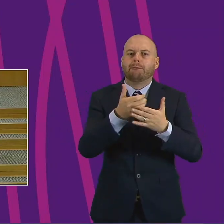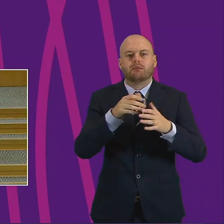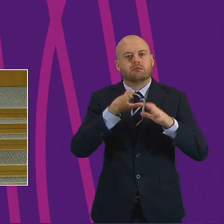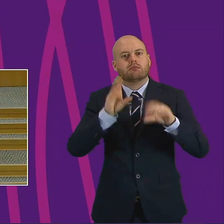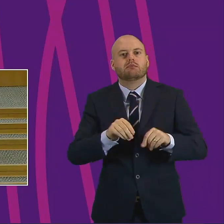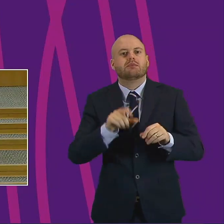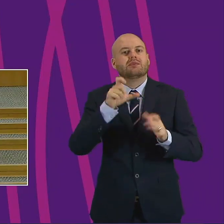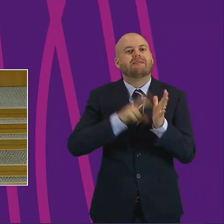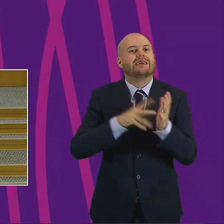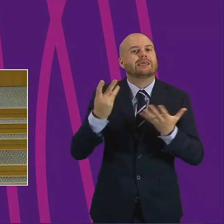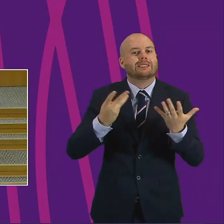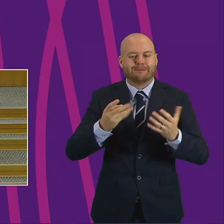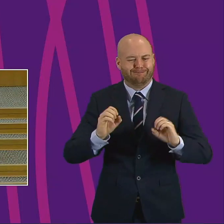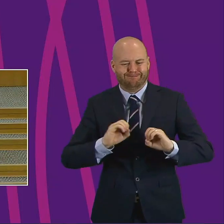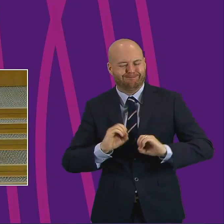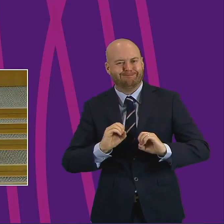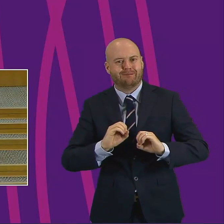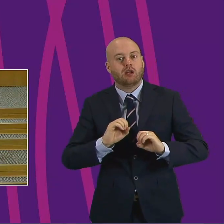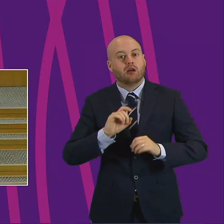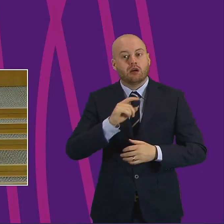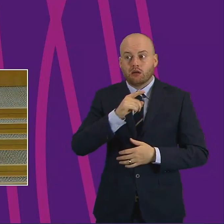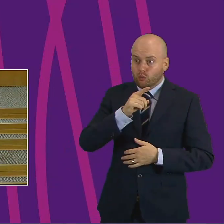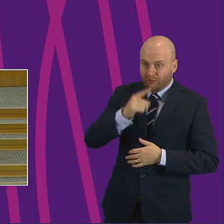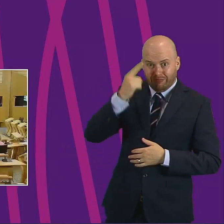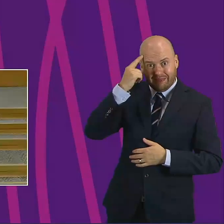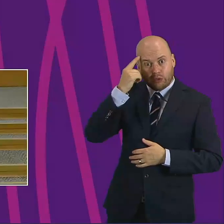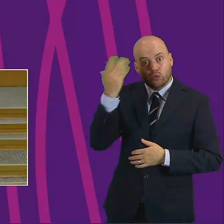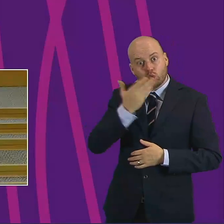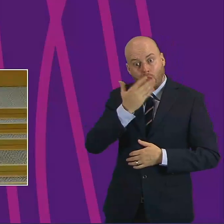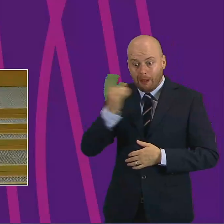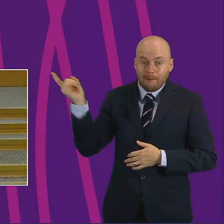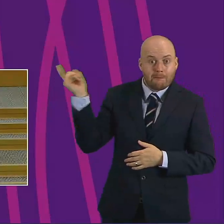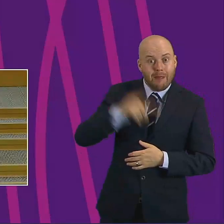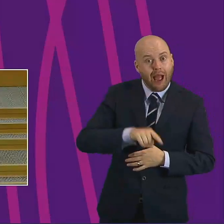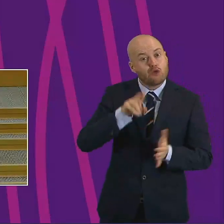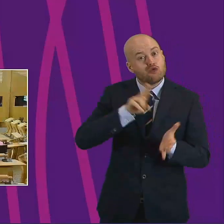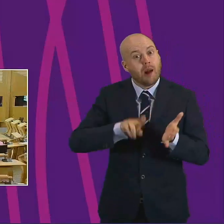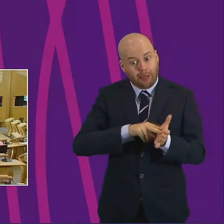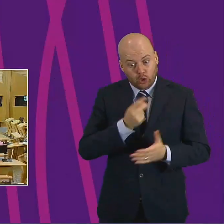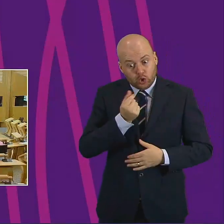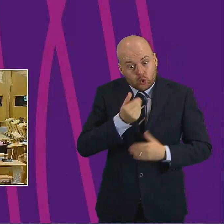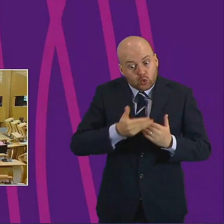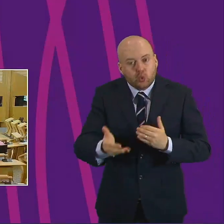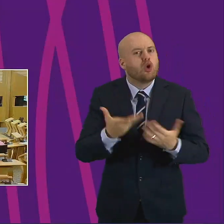for Education, believe that schools will return to normal? Cabinet Secretary.